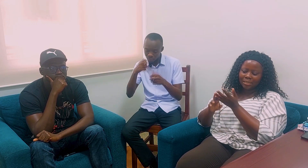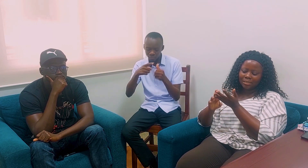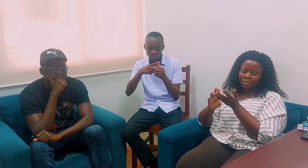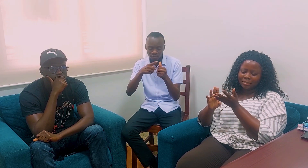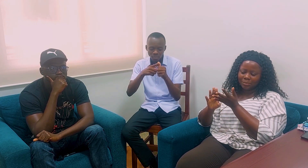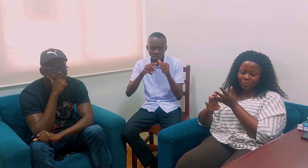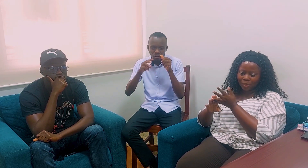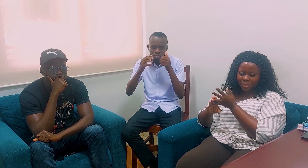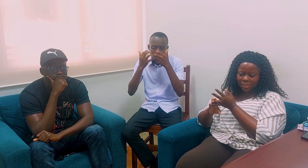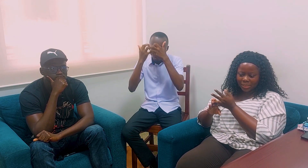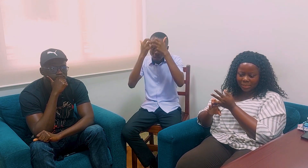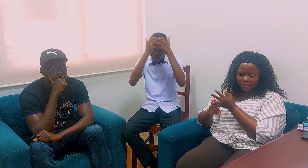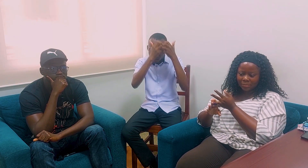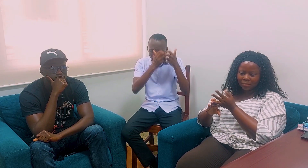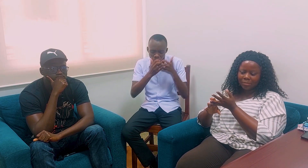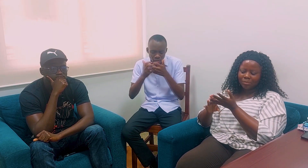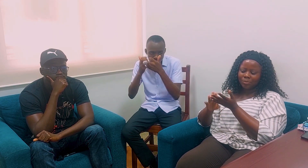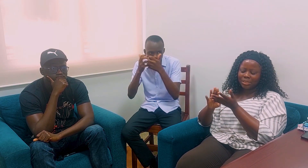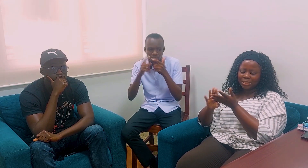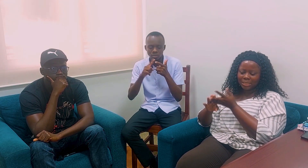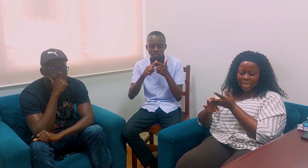anxiety, depression,